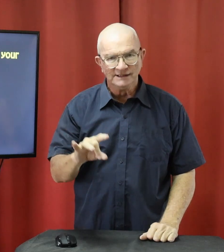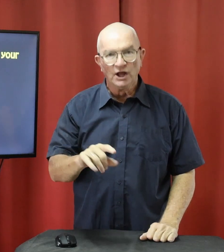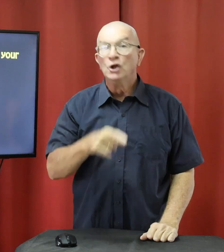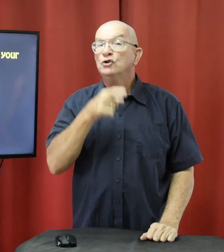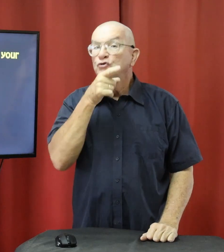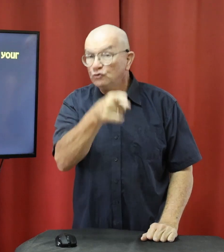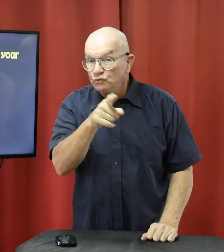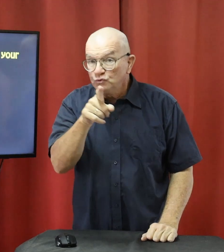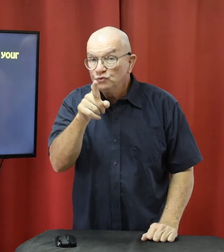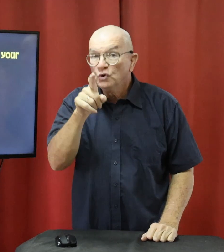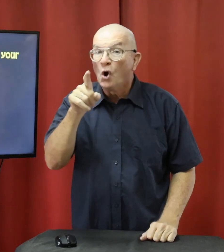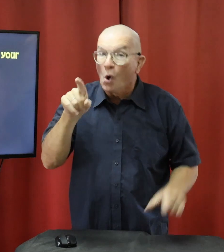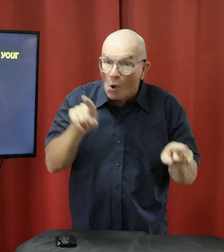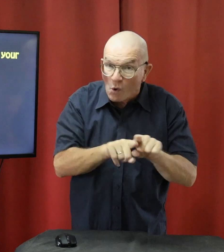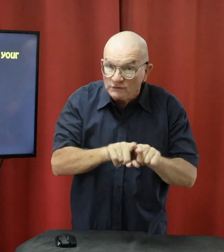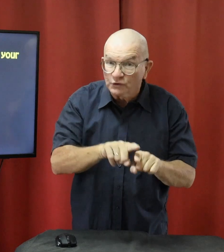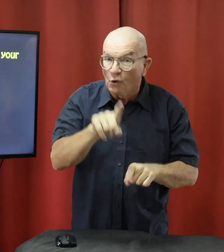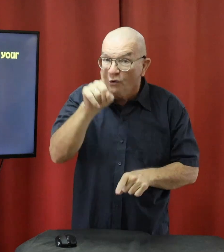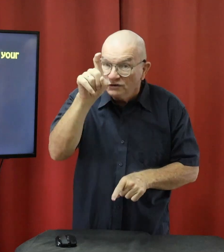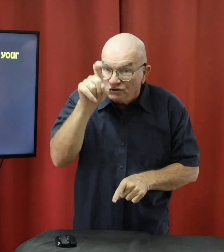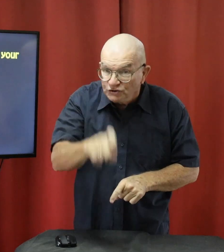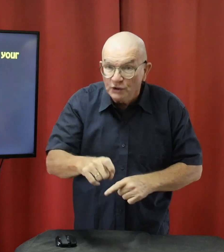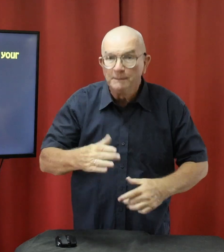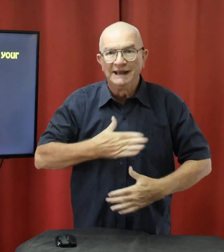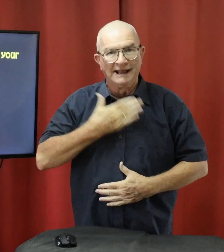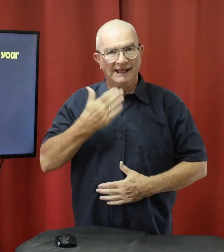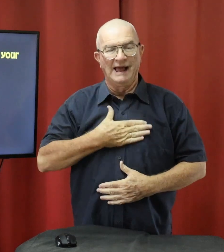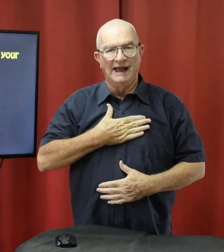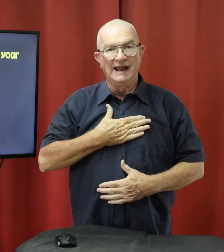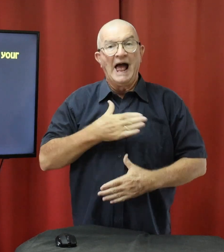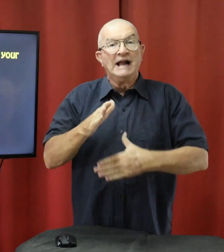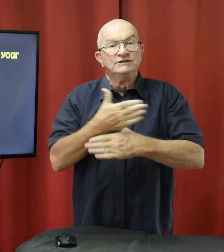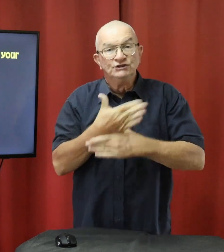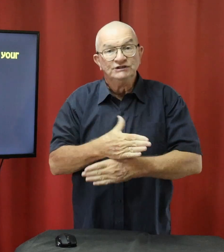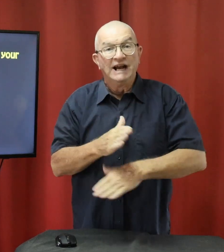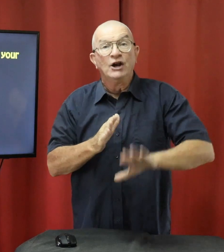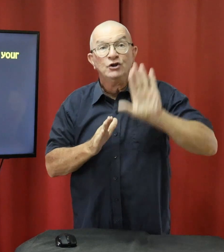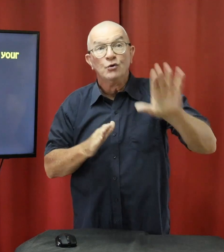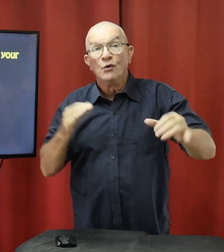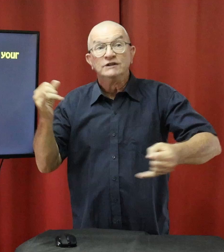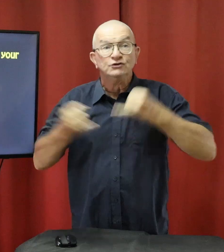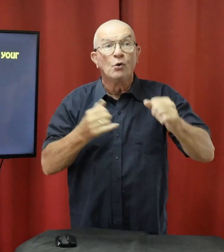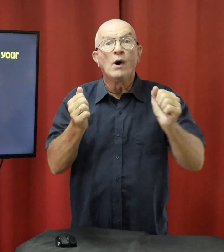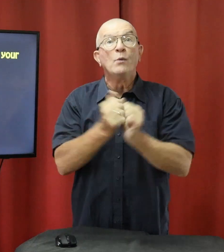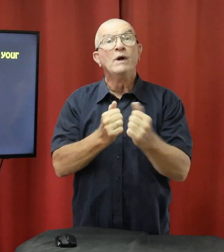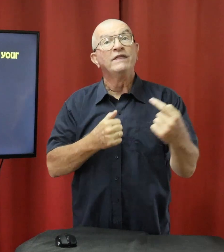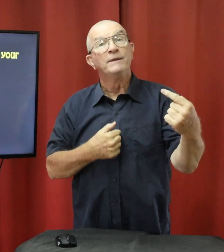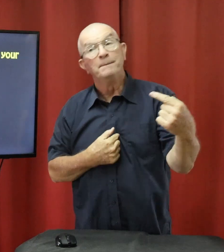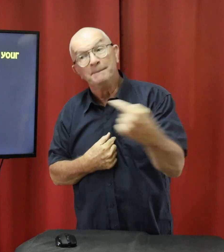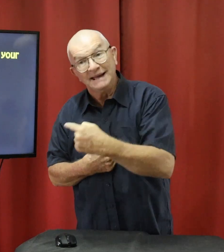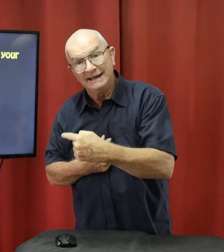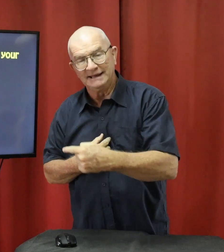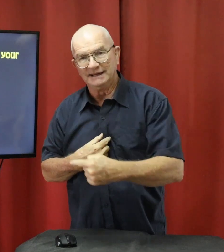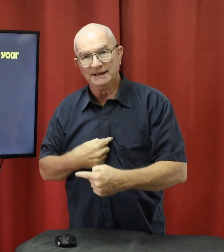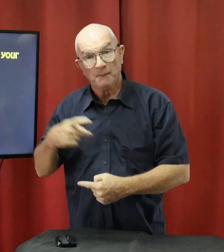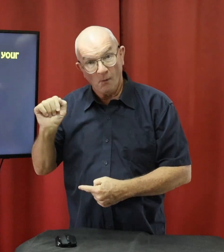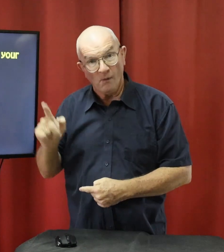Verse 18. You also should be glad and share your joy with me,